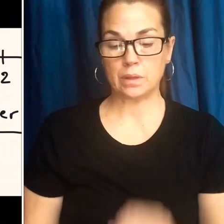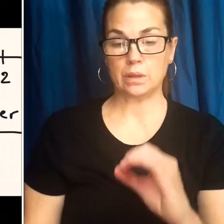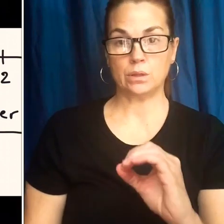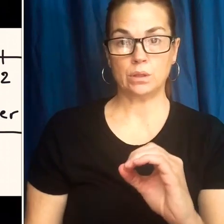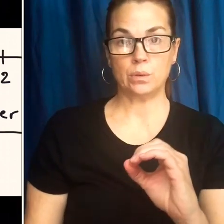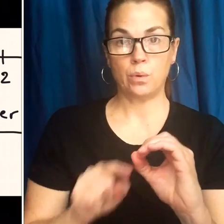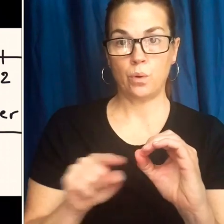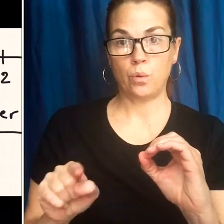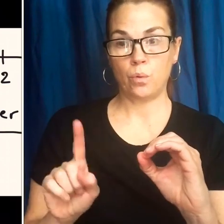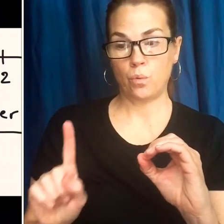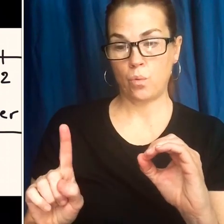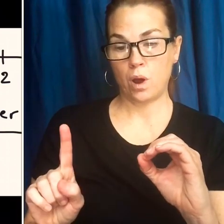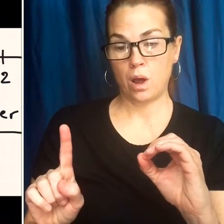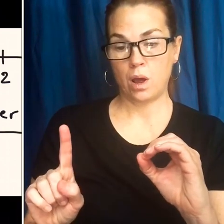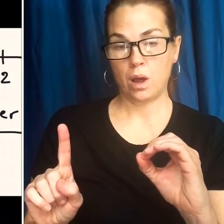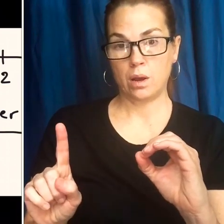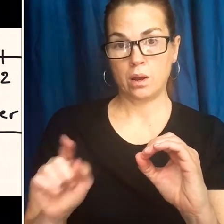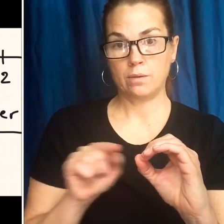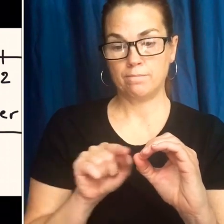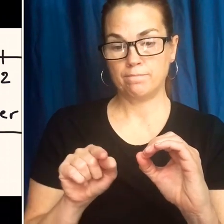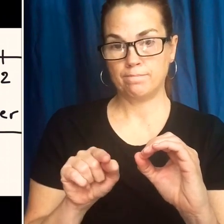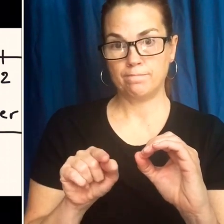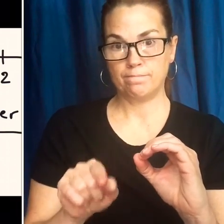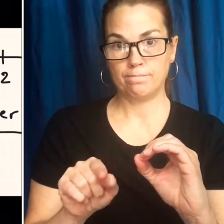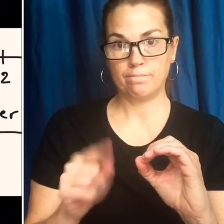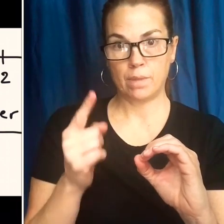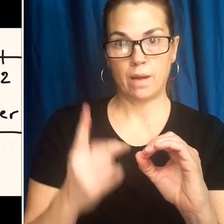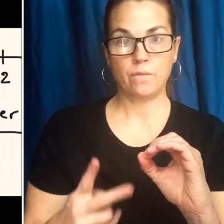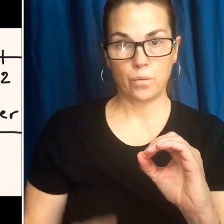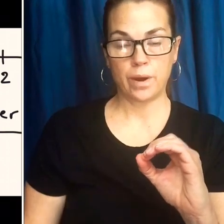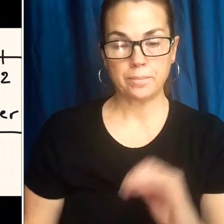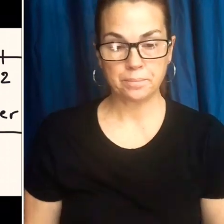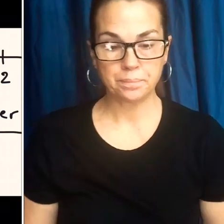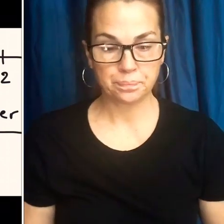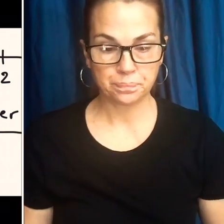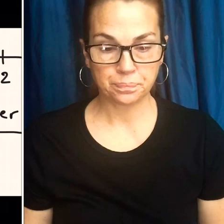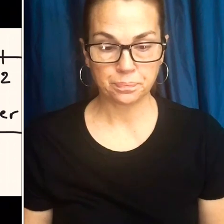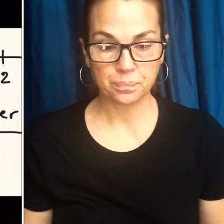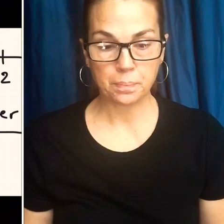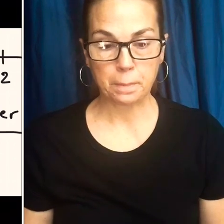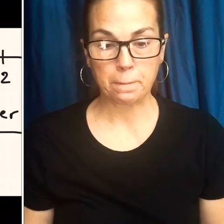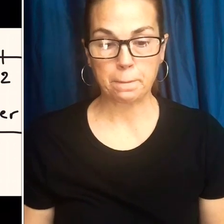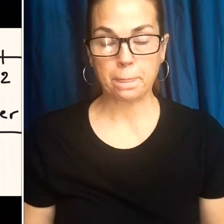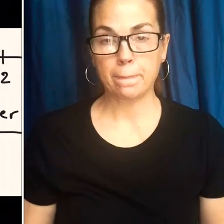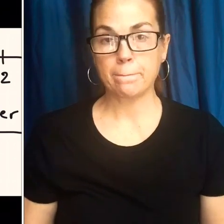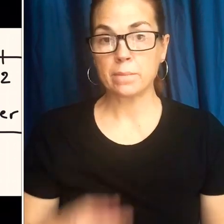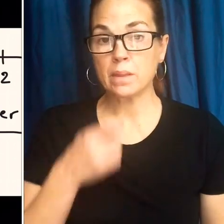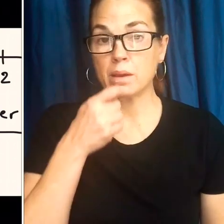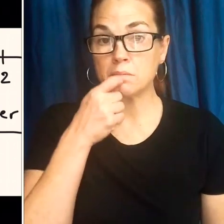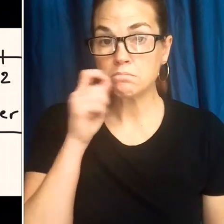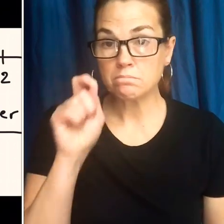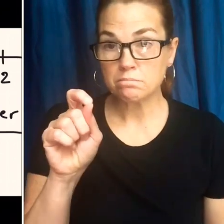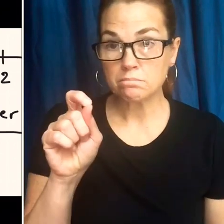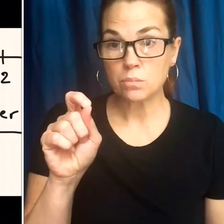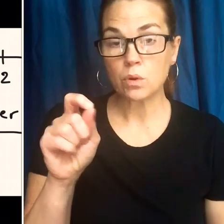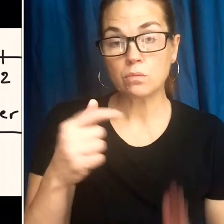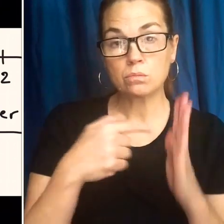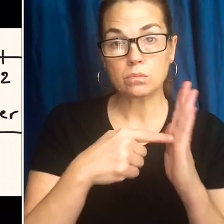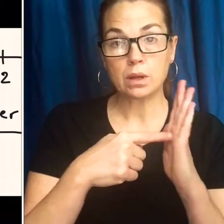1.5 or 1 5/10 would be the same value as 1 1/2. So therefore, it